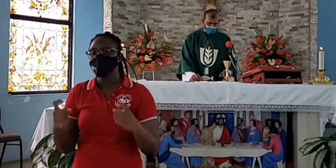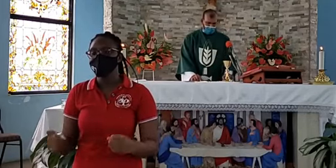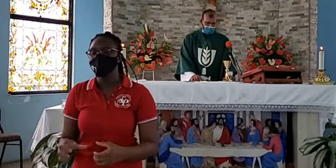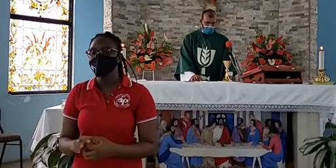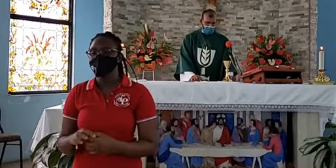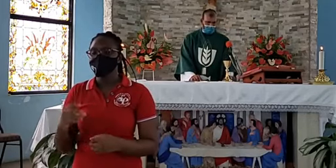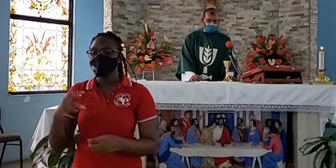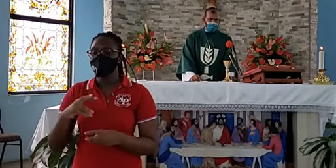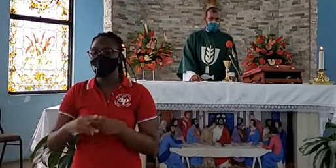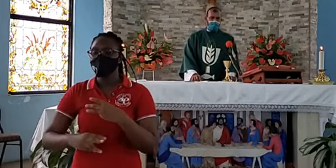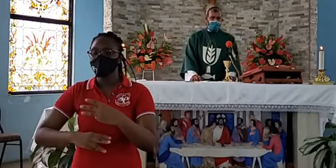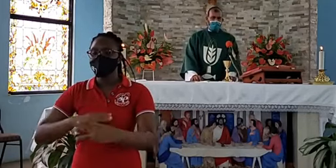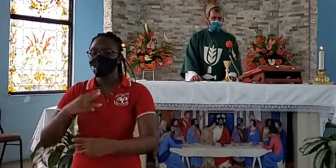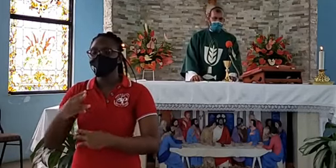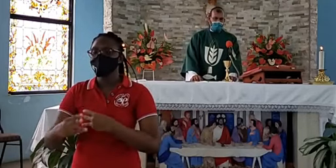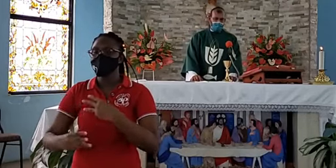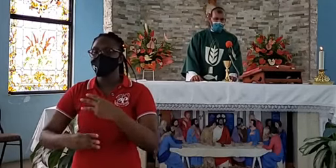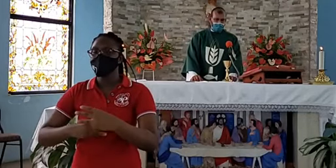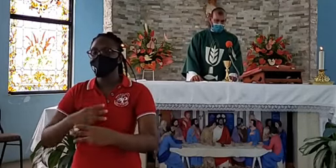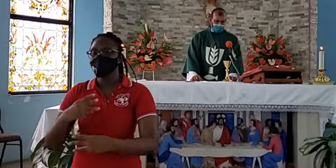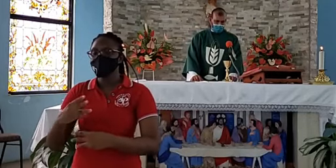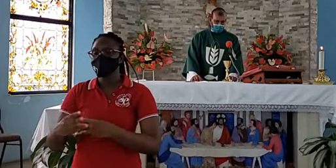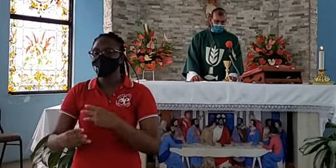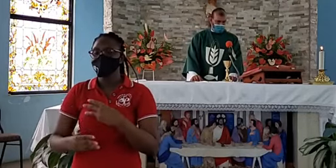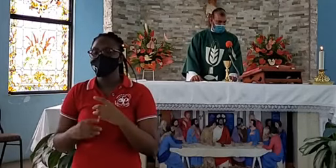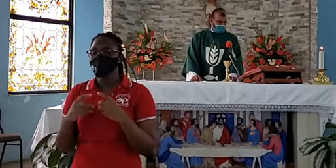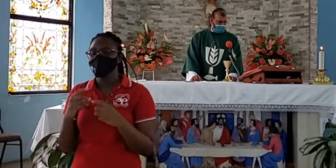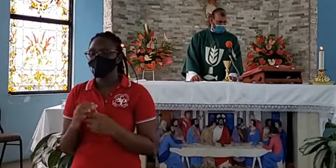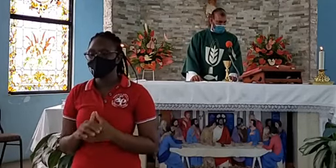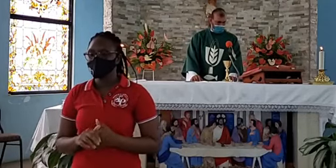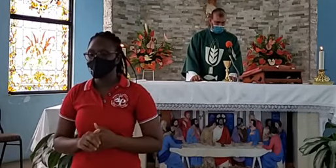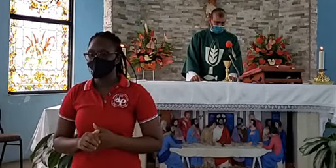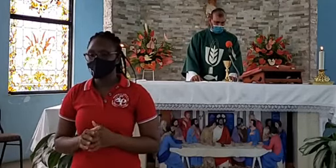the sins of the world.